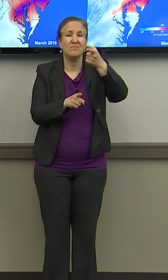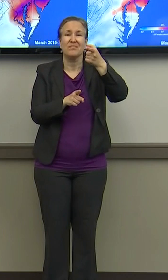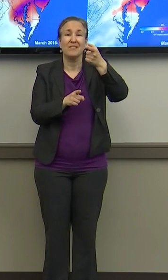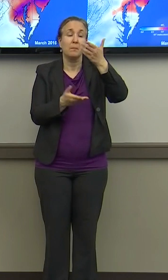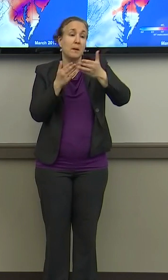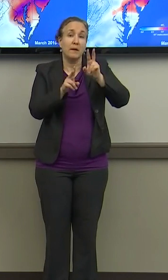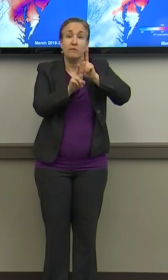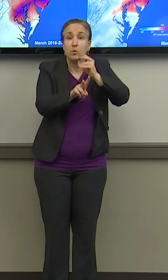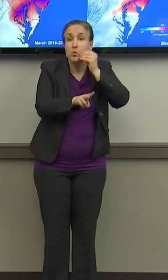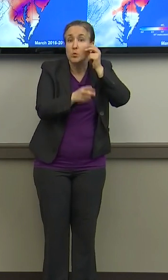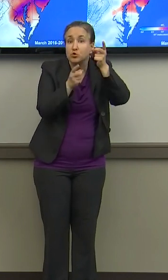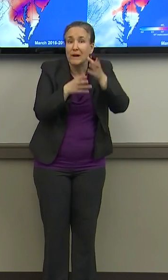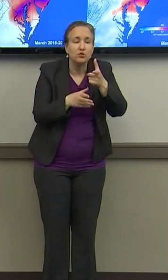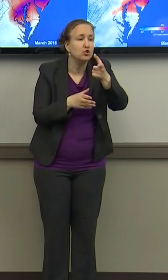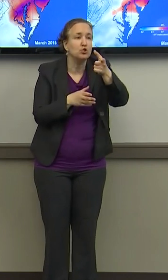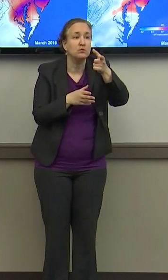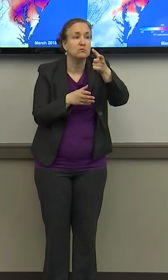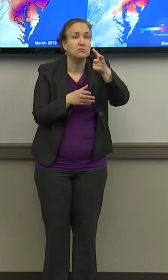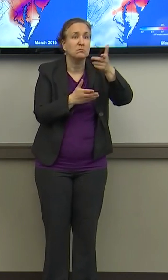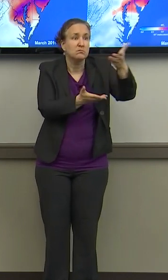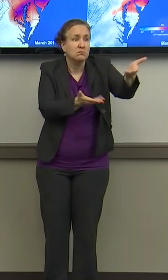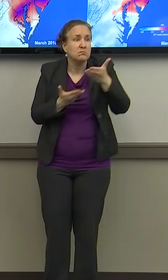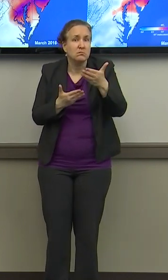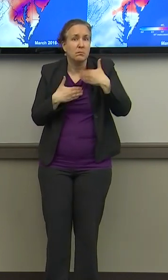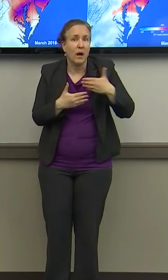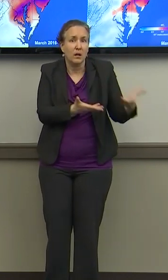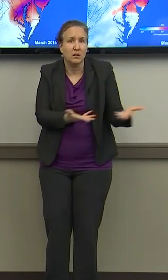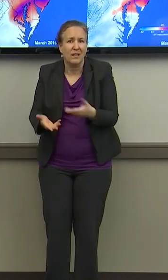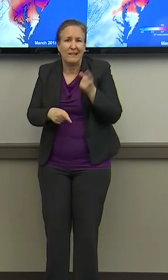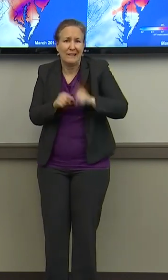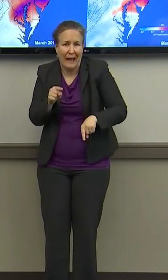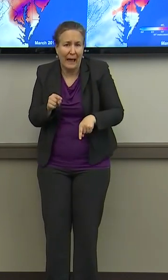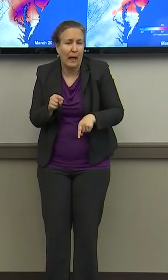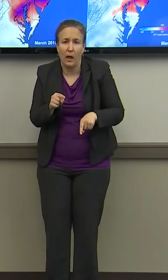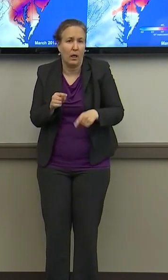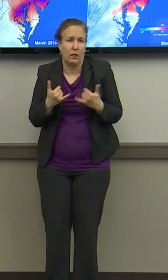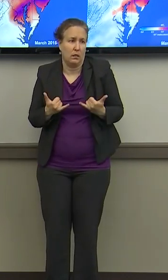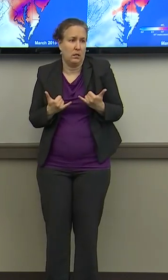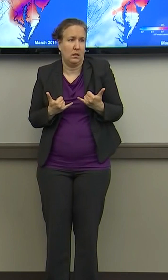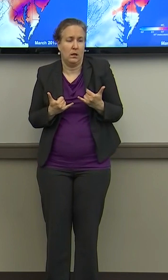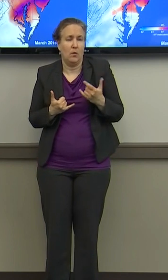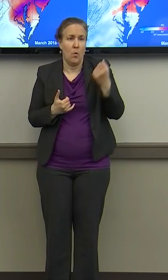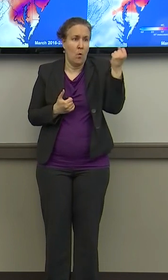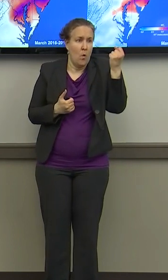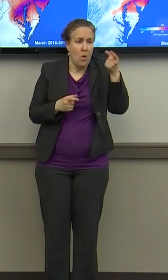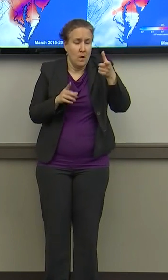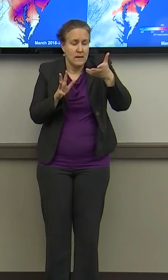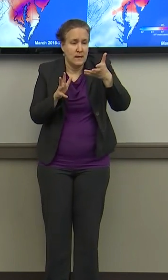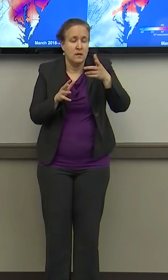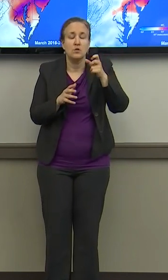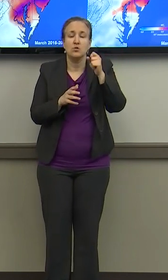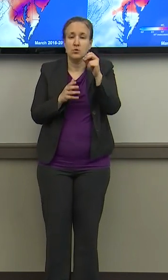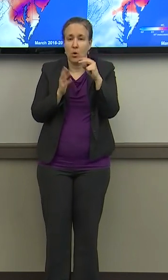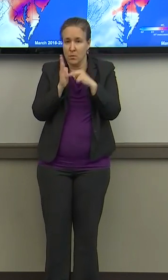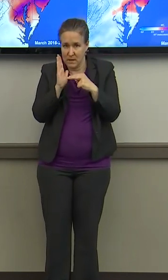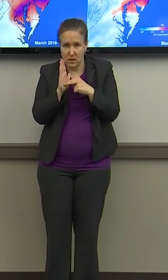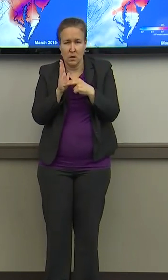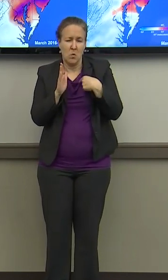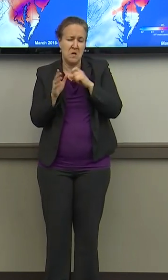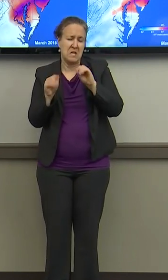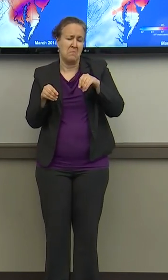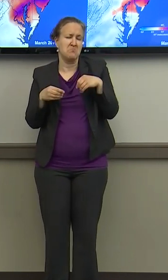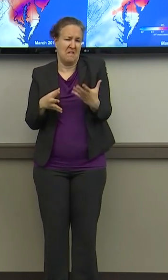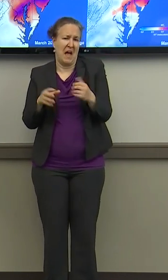maybe the funeral home director isn't able to receive that individual at this particular moment. And so we can provide